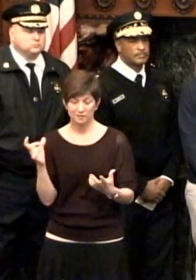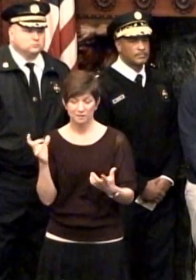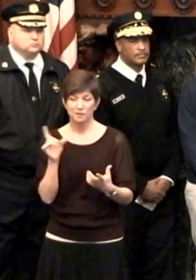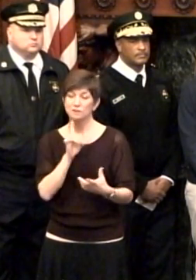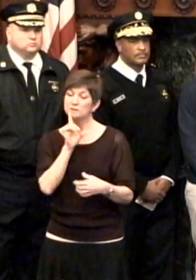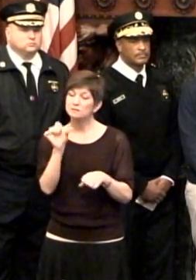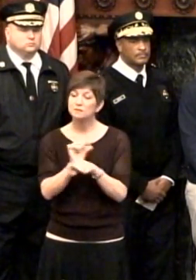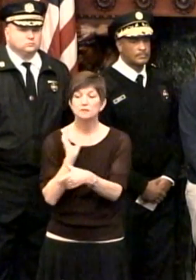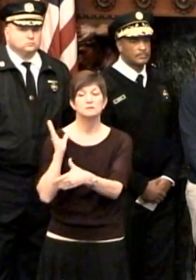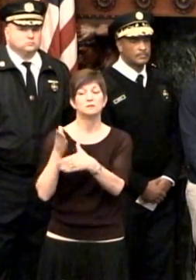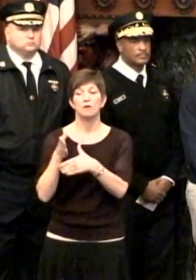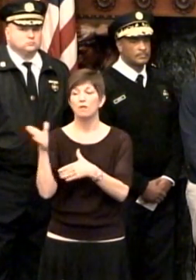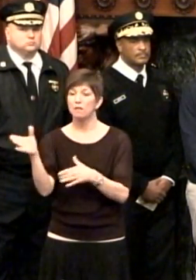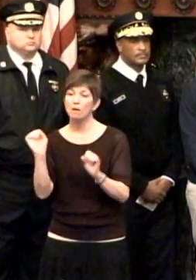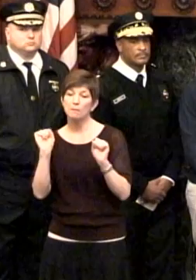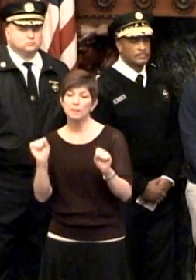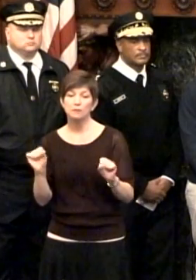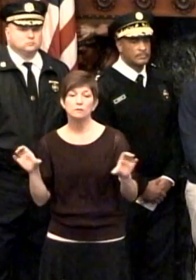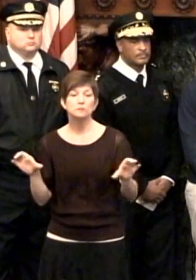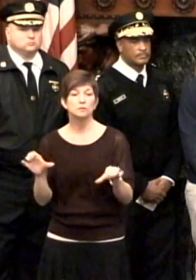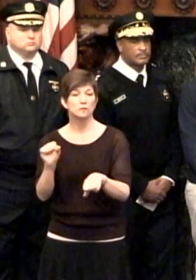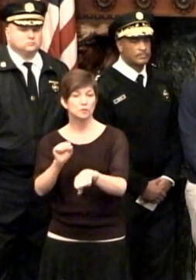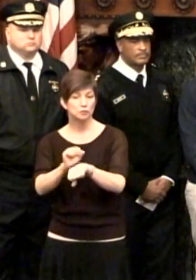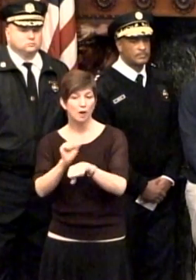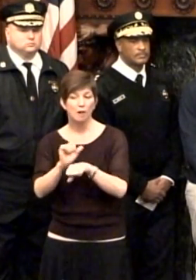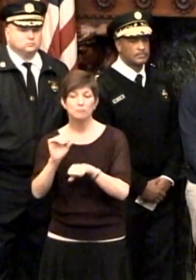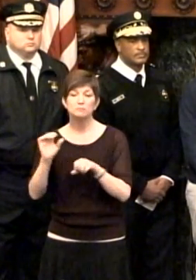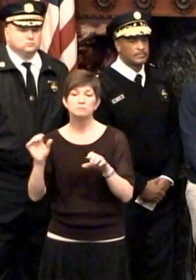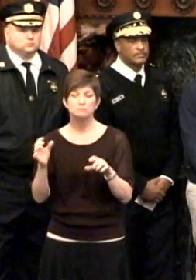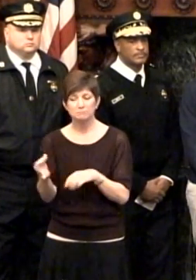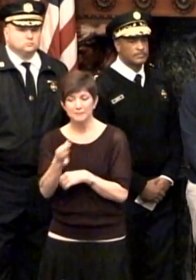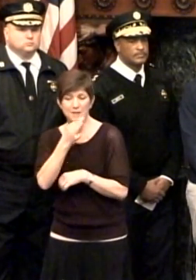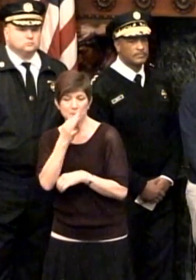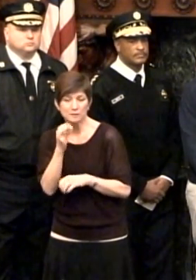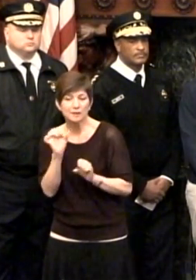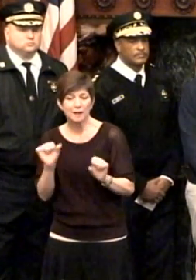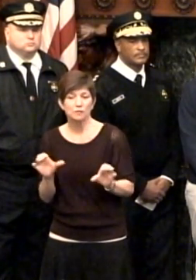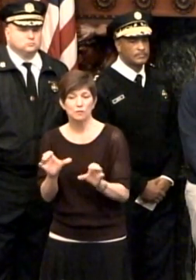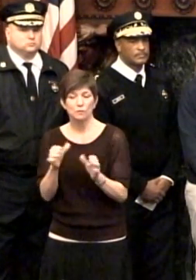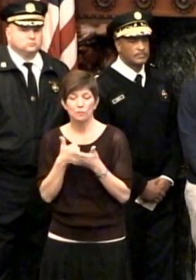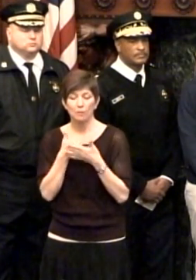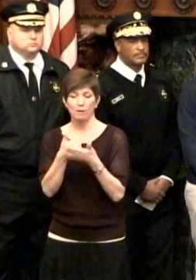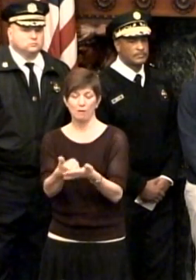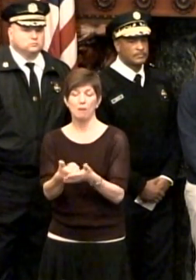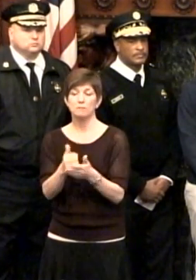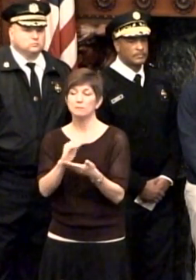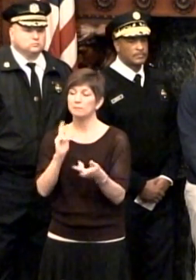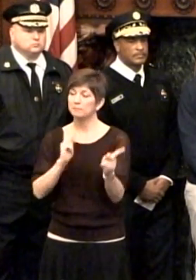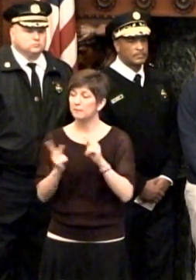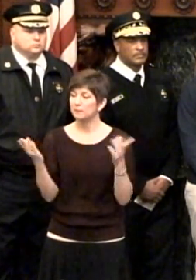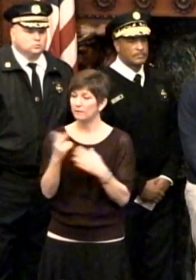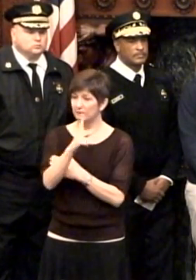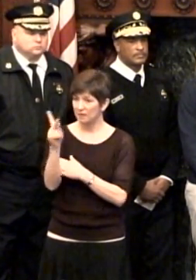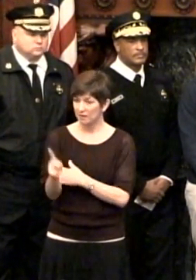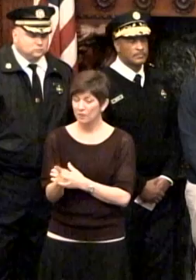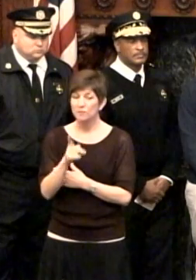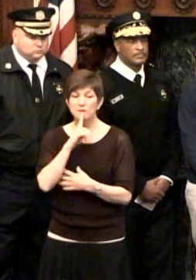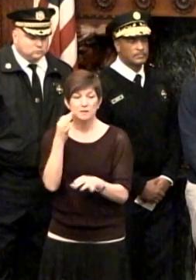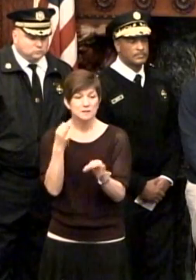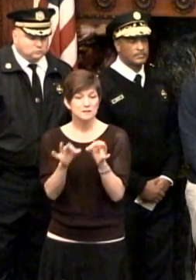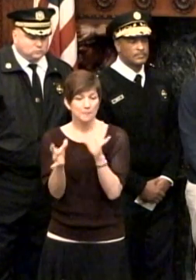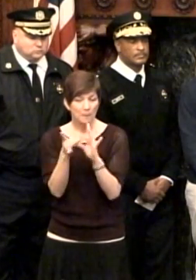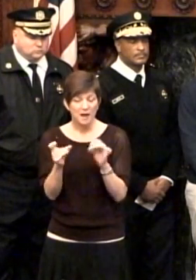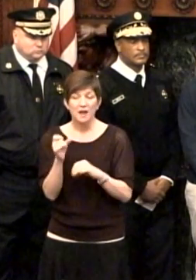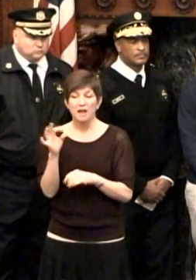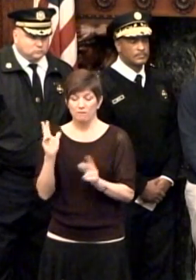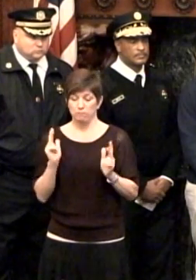interferes with their ability to do the job that they expertly do on behalf of the citizens of Philadelphia. So the very simple message is, if you're on